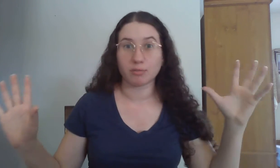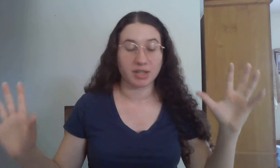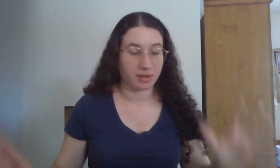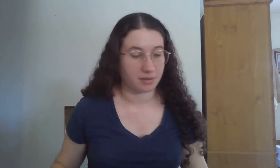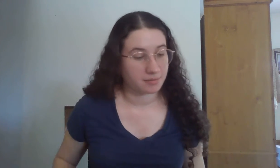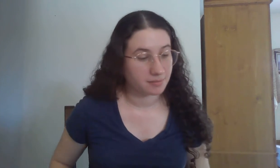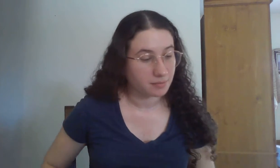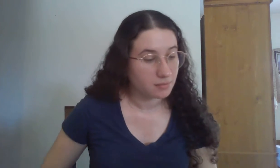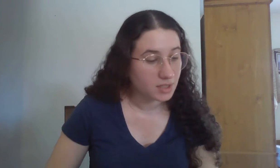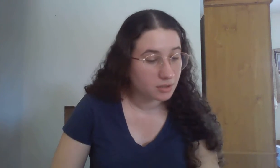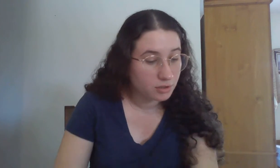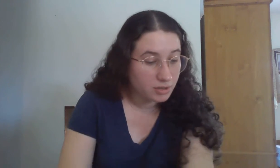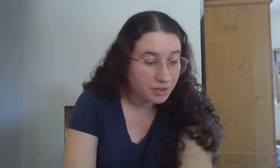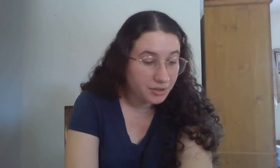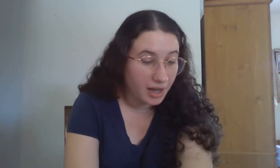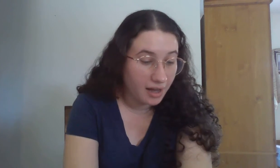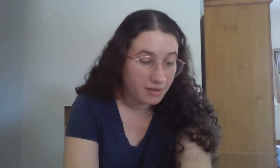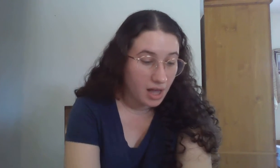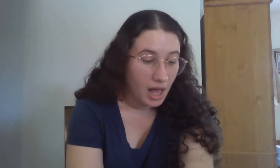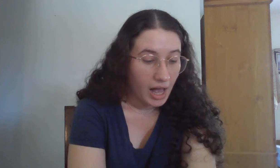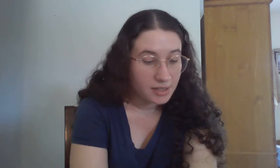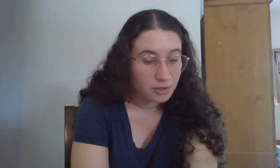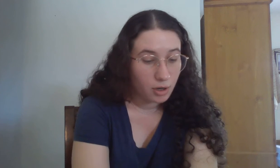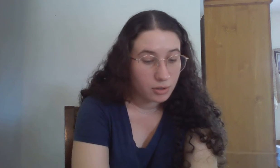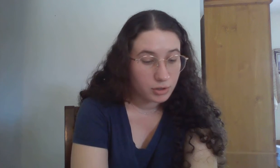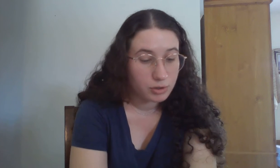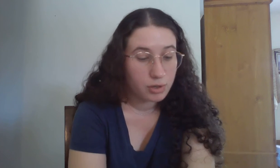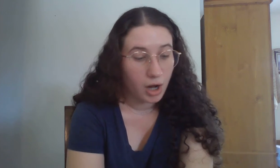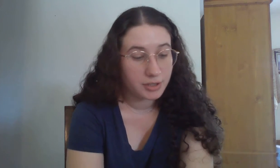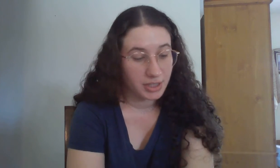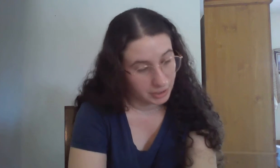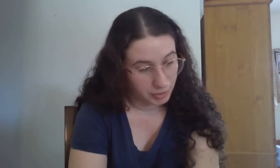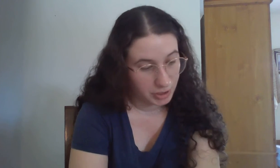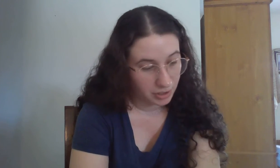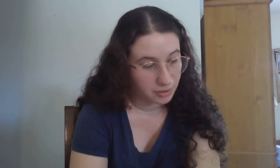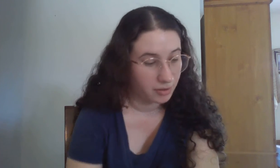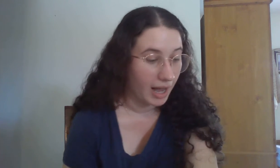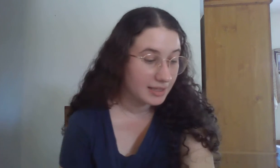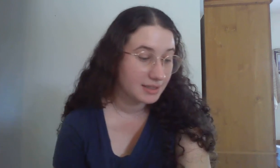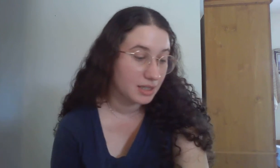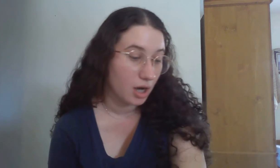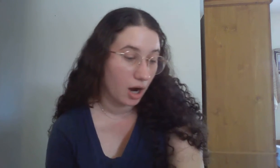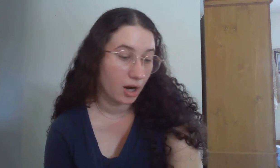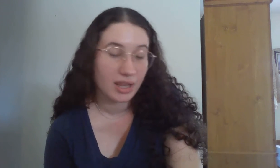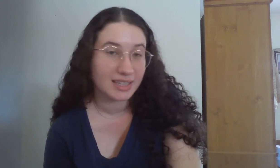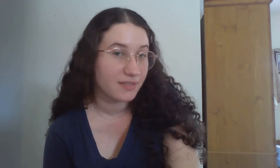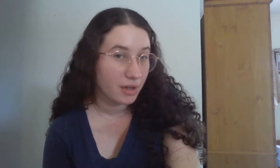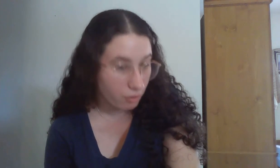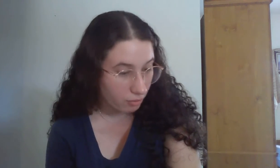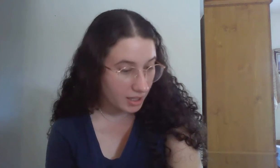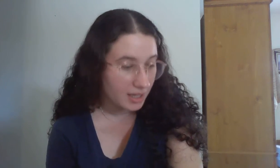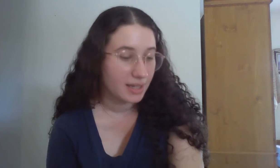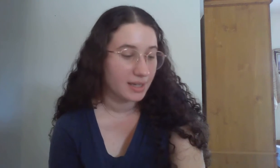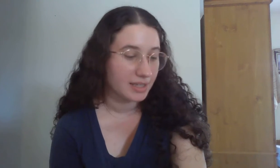many things. So here you have, I saw the two cars next to each other. So I see car, classifier 3, next